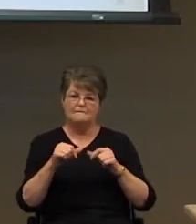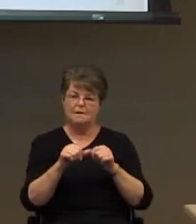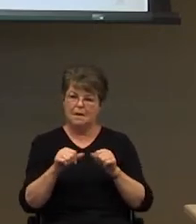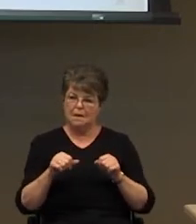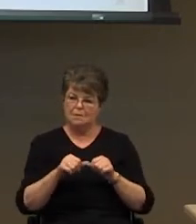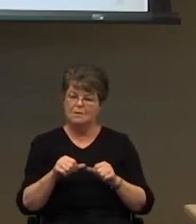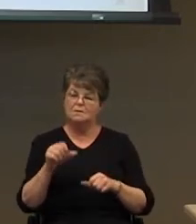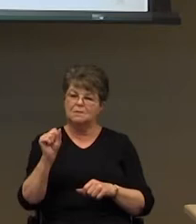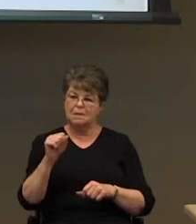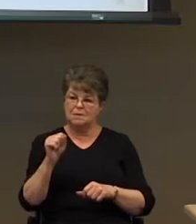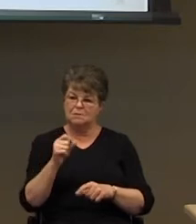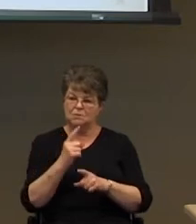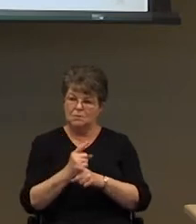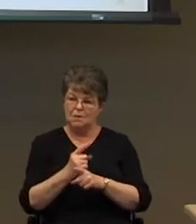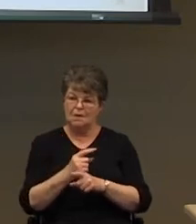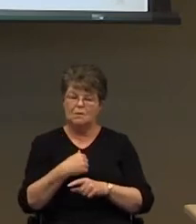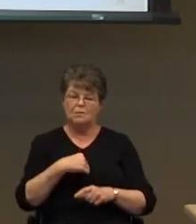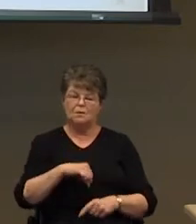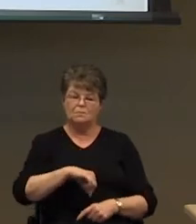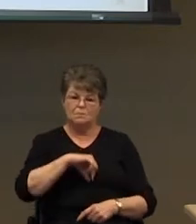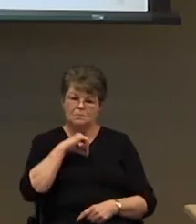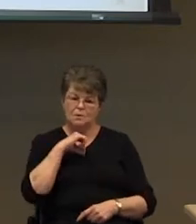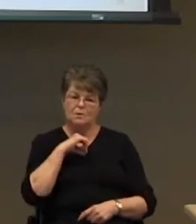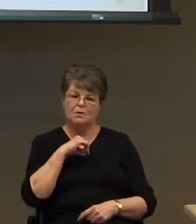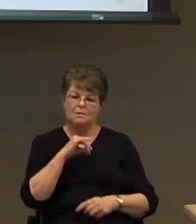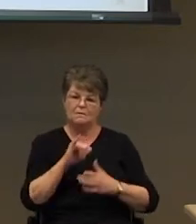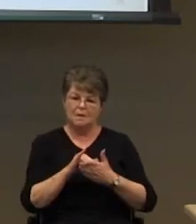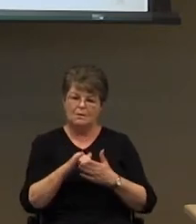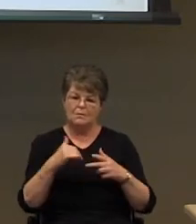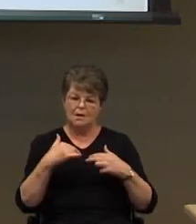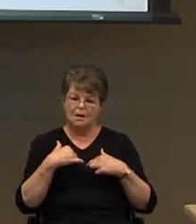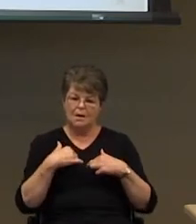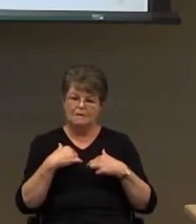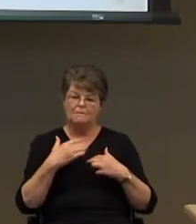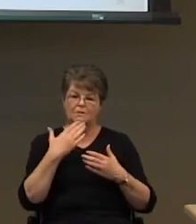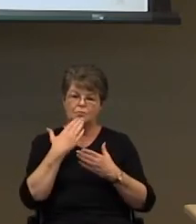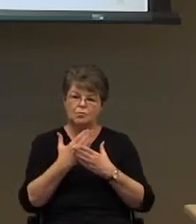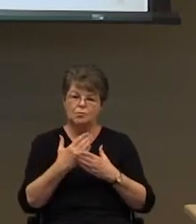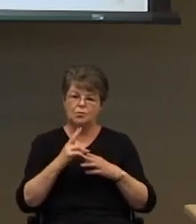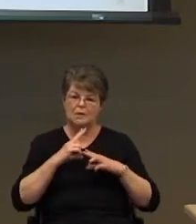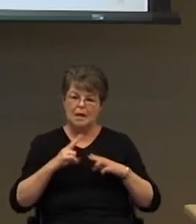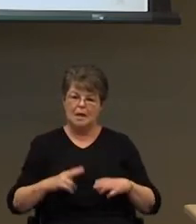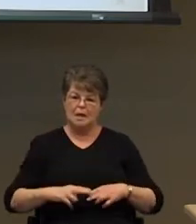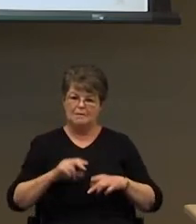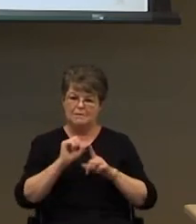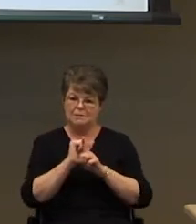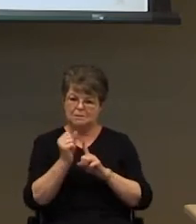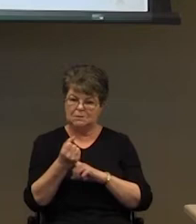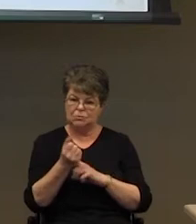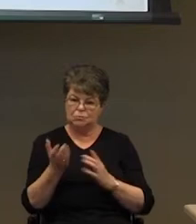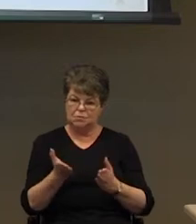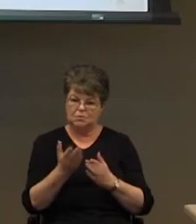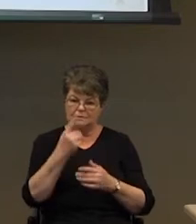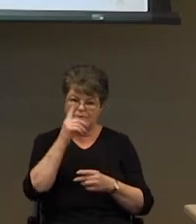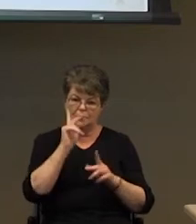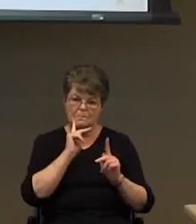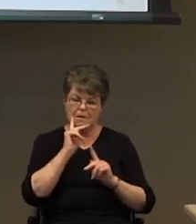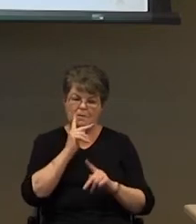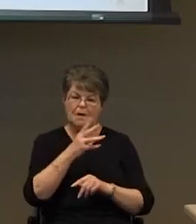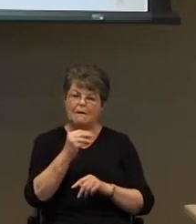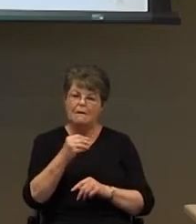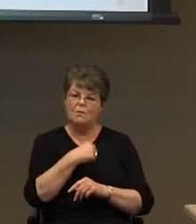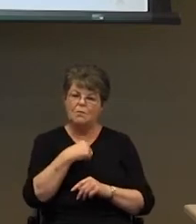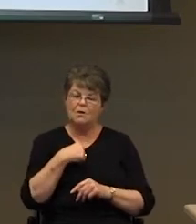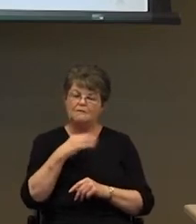and we are. We take pride that we have a great health situation here for folks. And we've